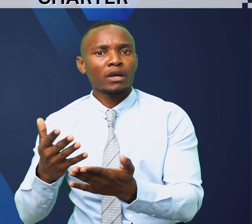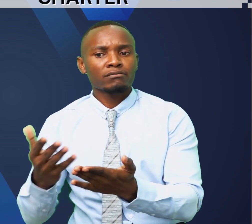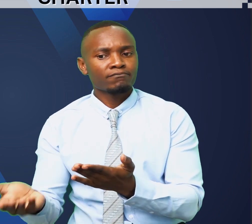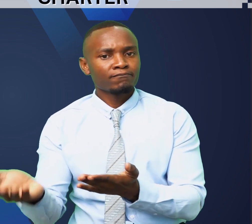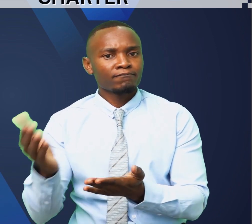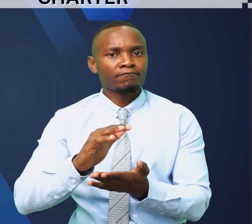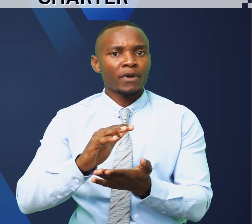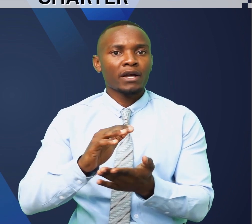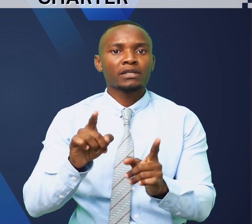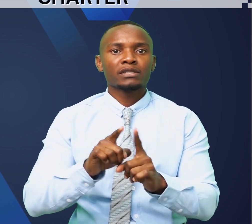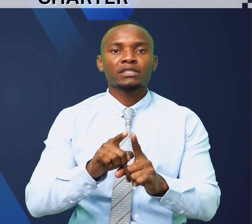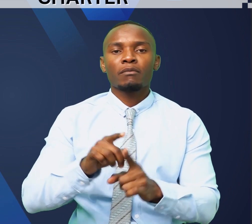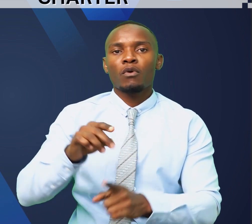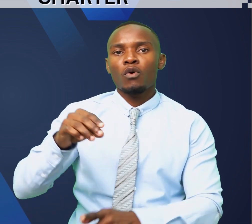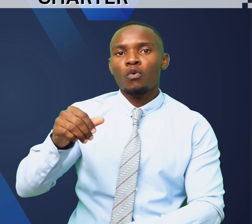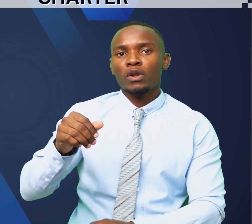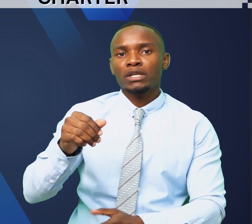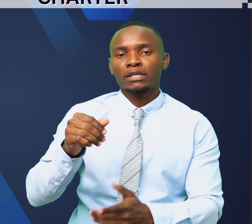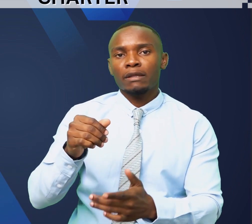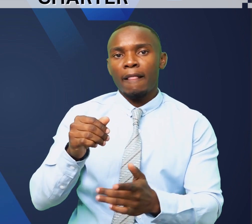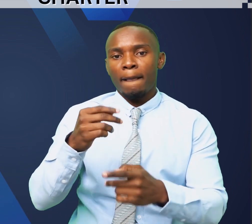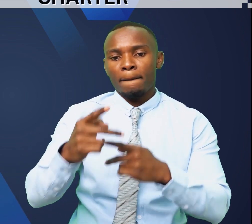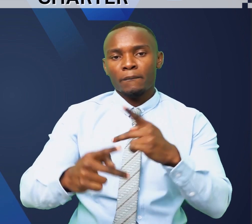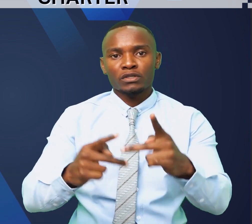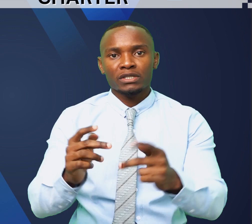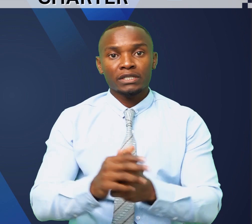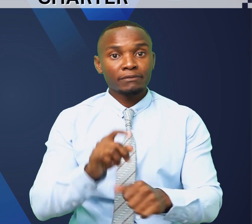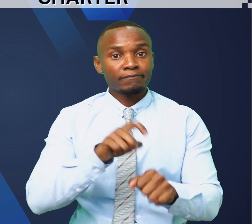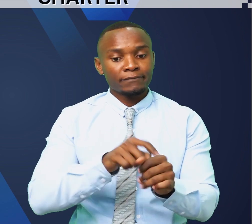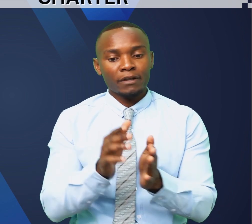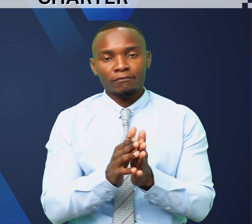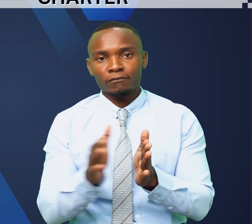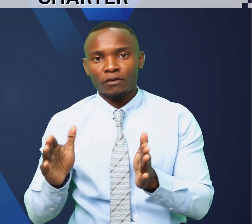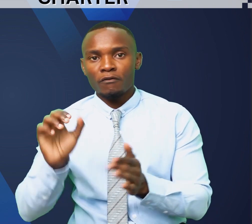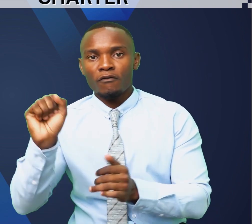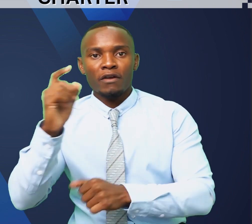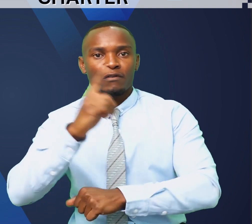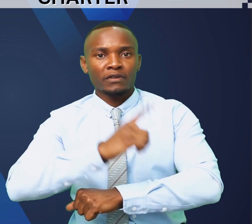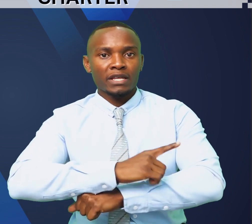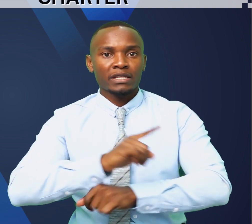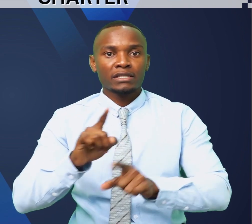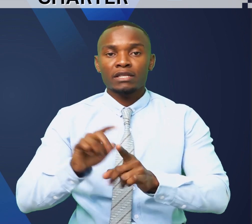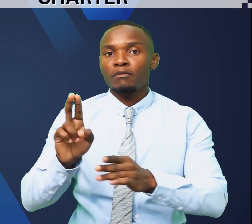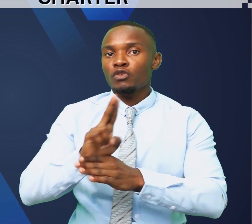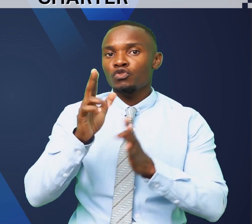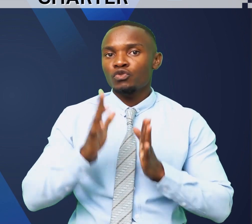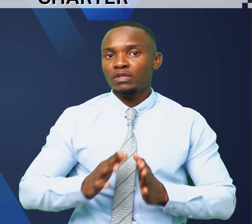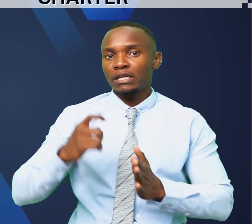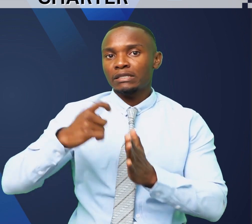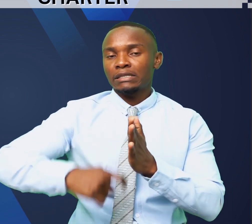handling procedure. Timeline: 5 days. User charges nil.